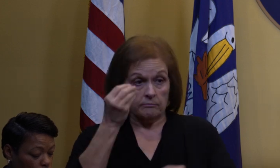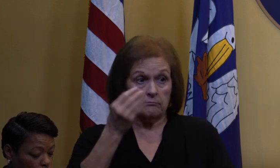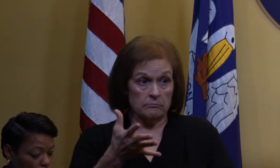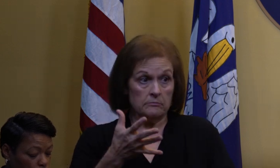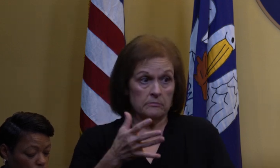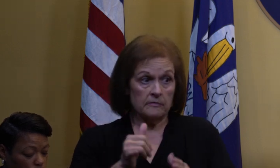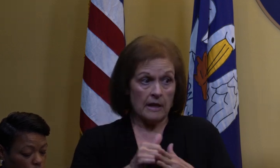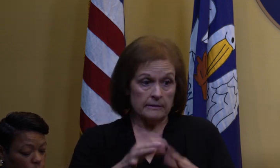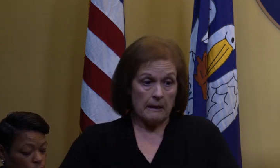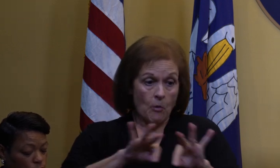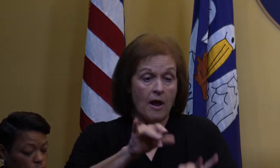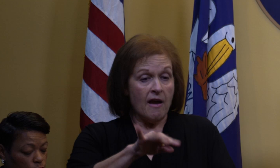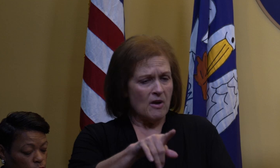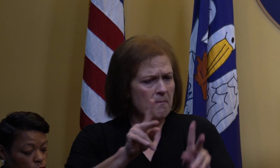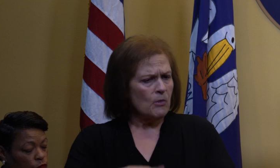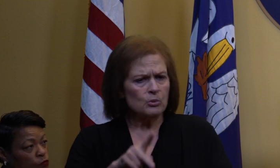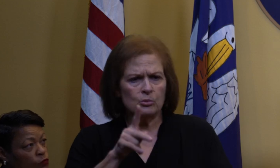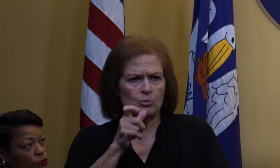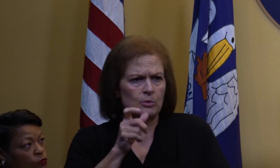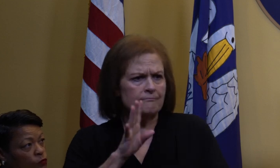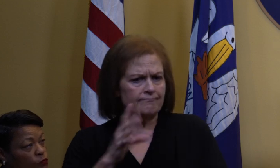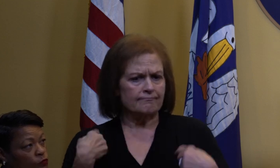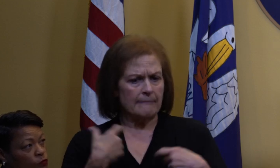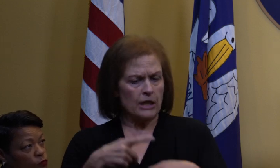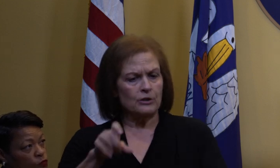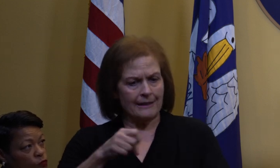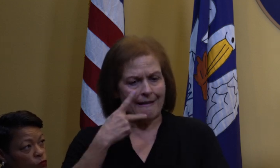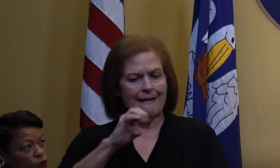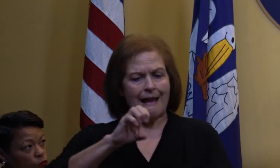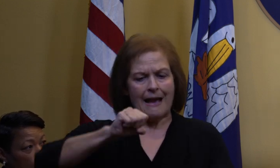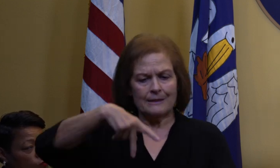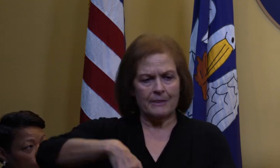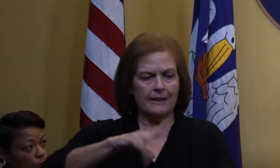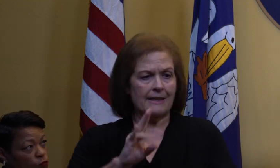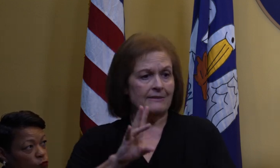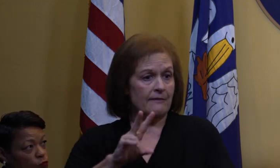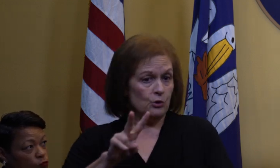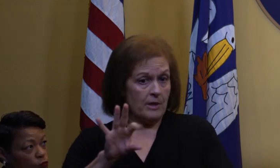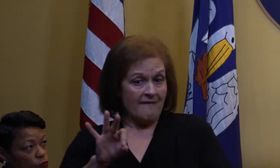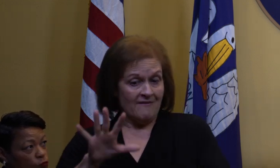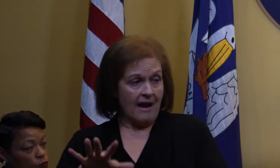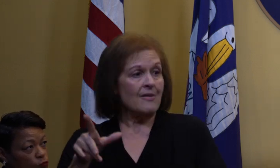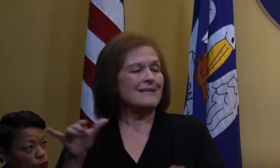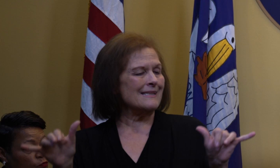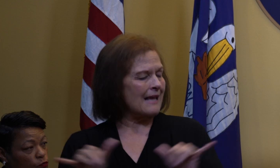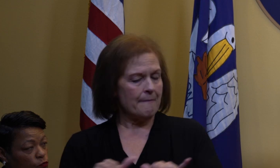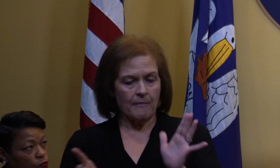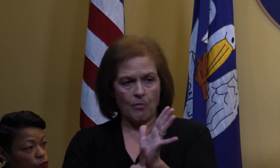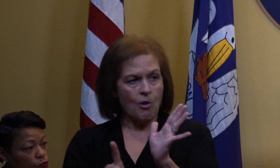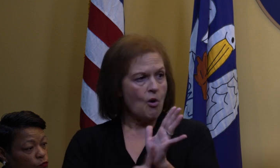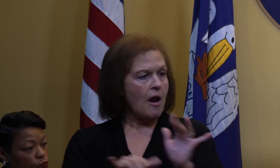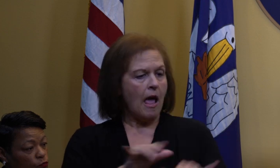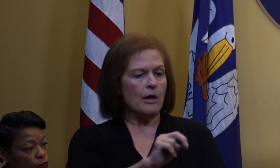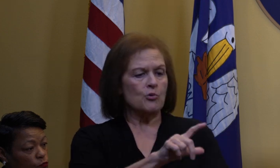prioritize this. If you have someone who predominantly speaks Spanish, they can text ESP to 77295. They'll get the same alerts that we send out